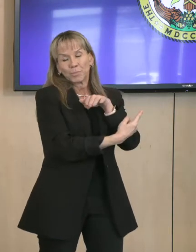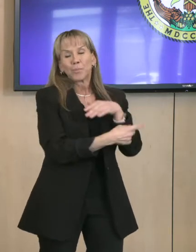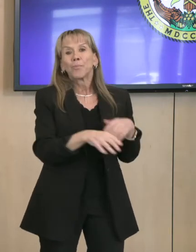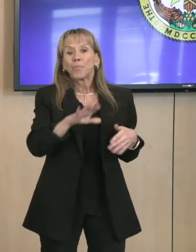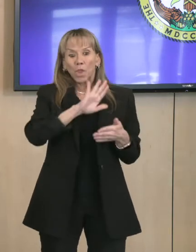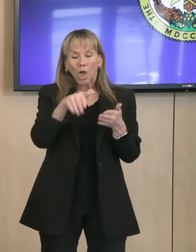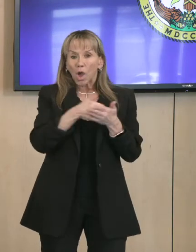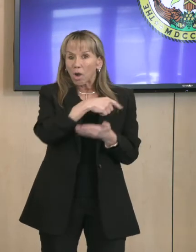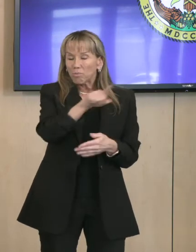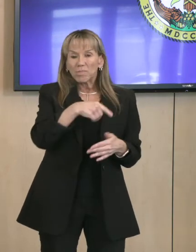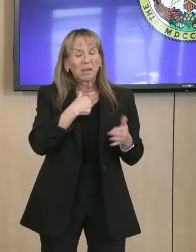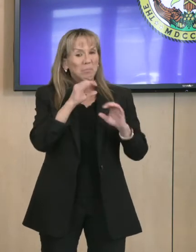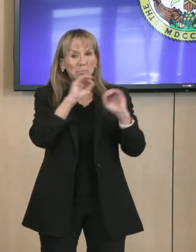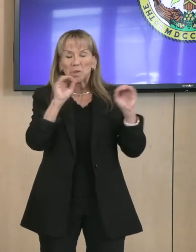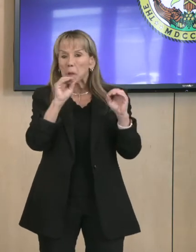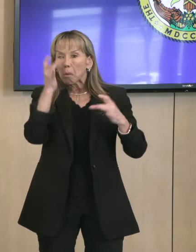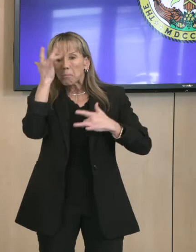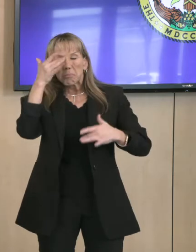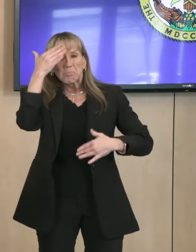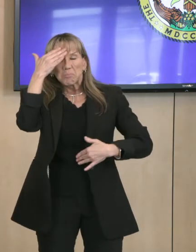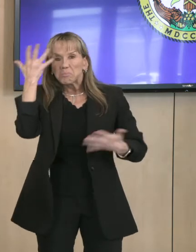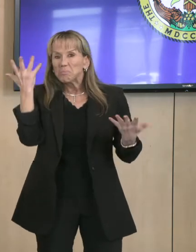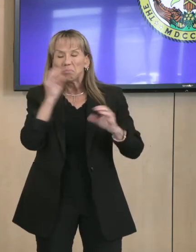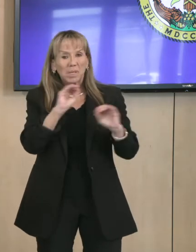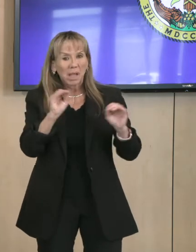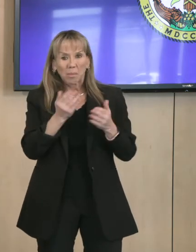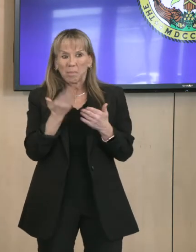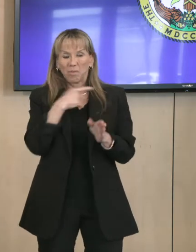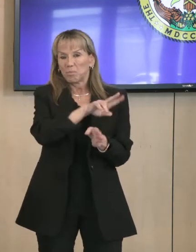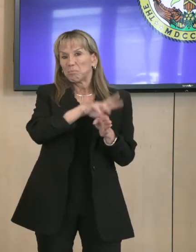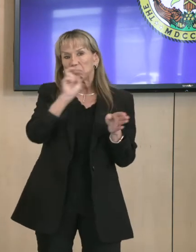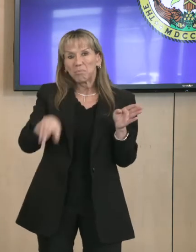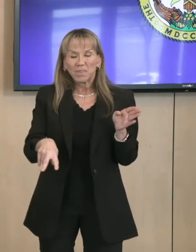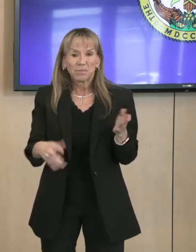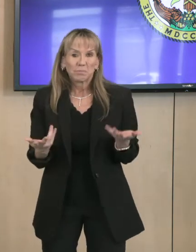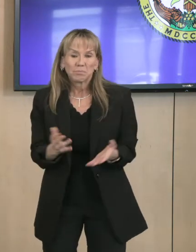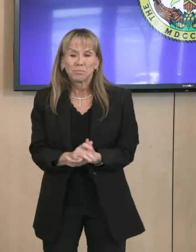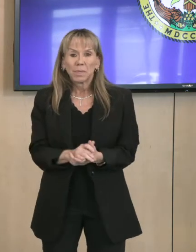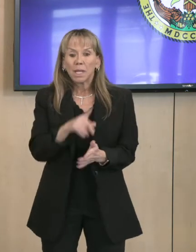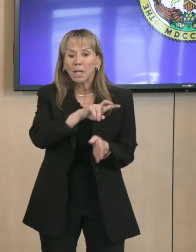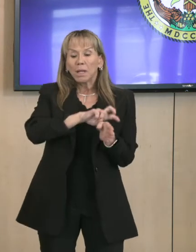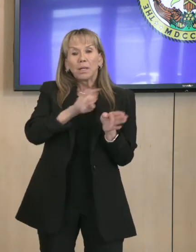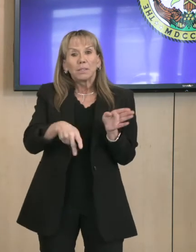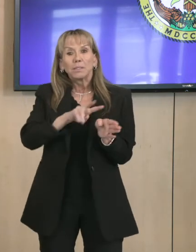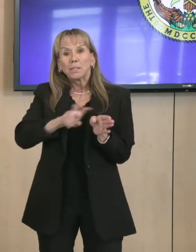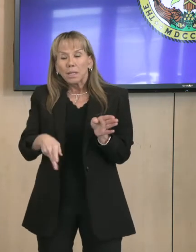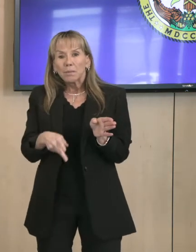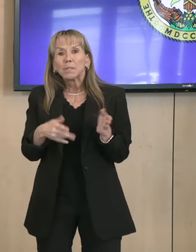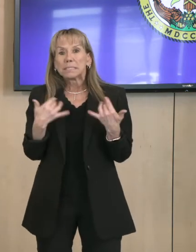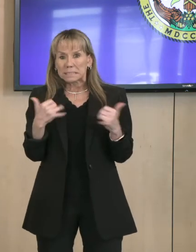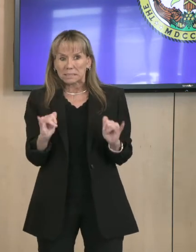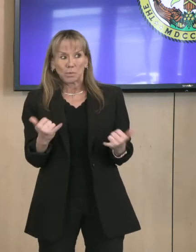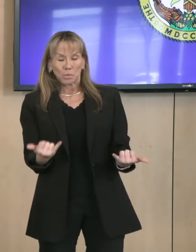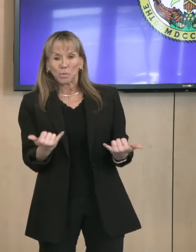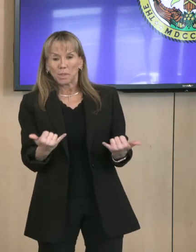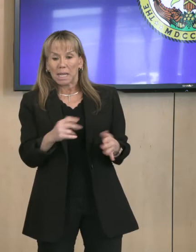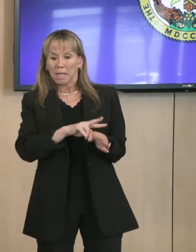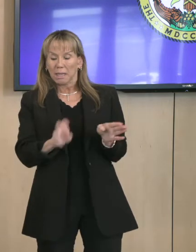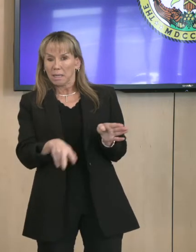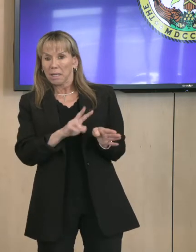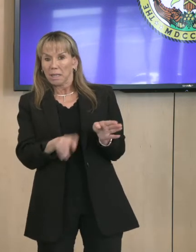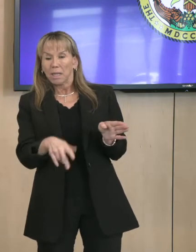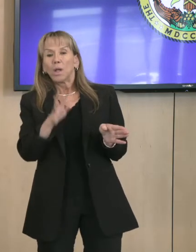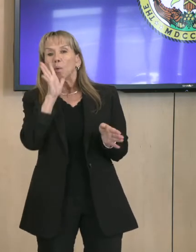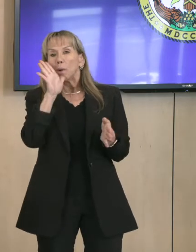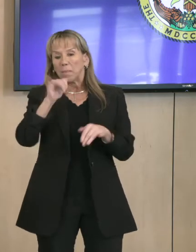reported no symptoms and had no fever prior to disembarking. Disembarkation continues today, and this will end